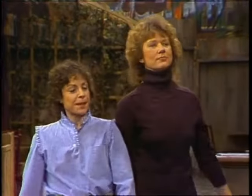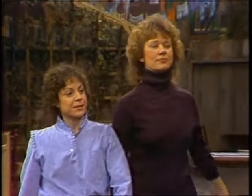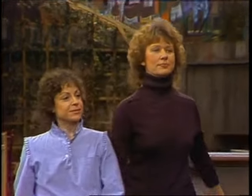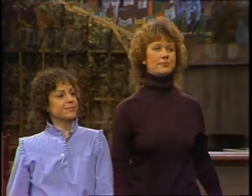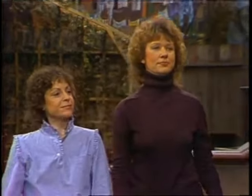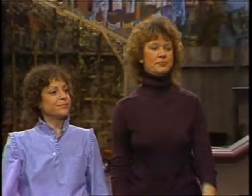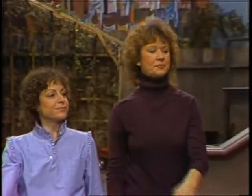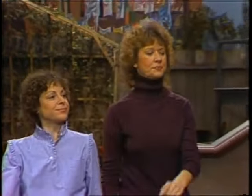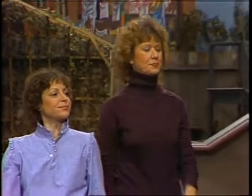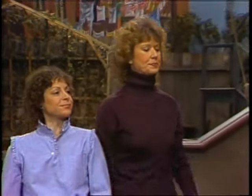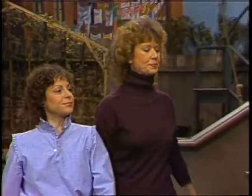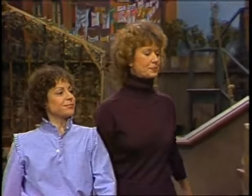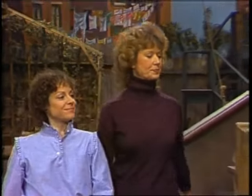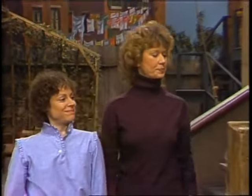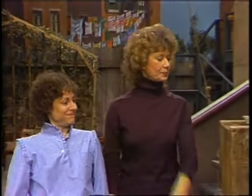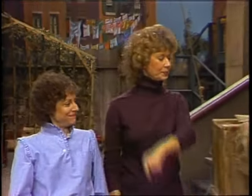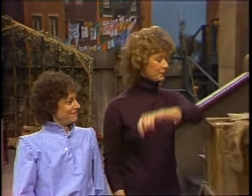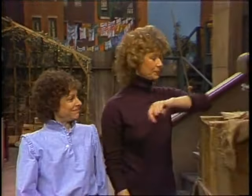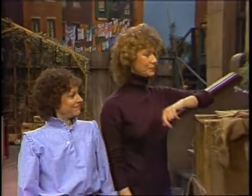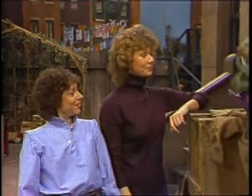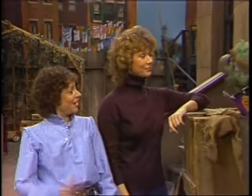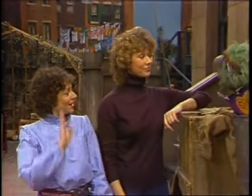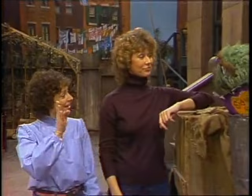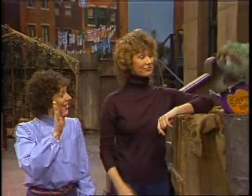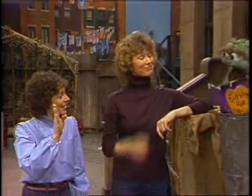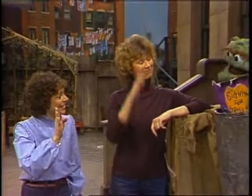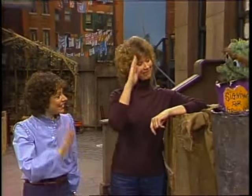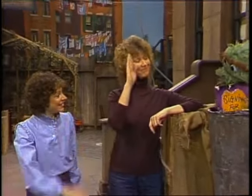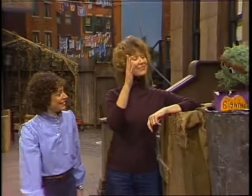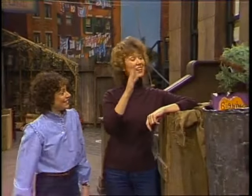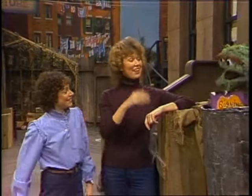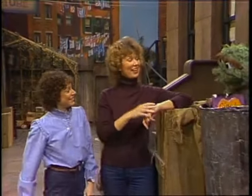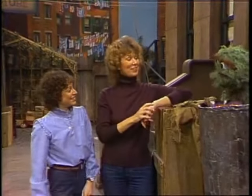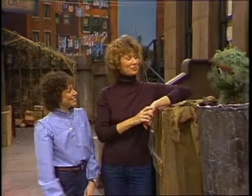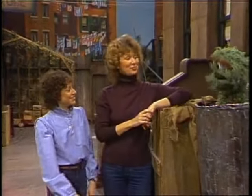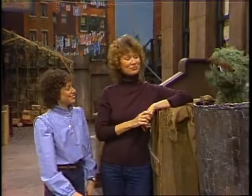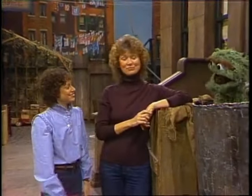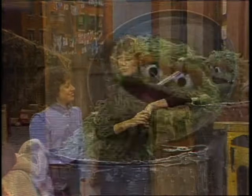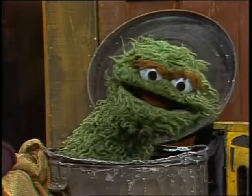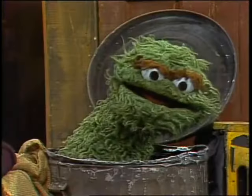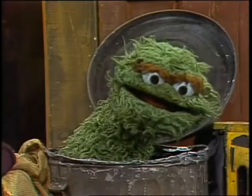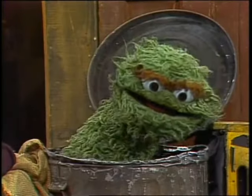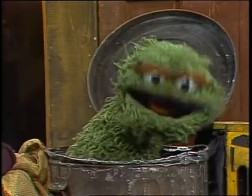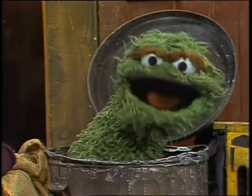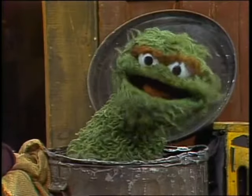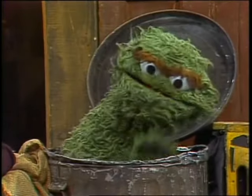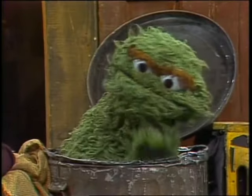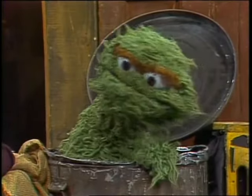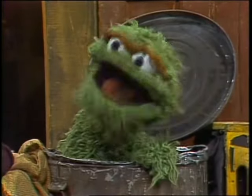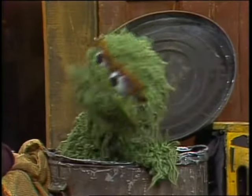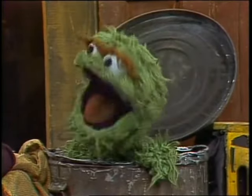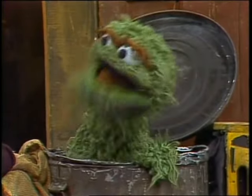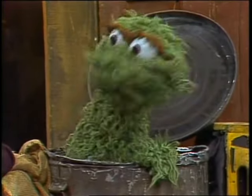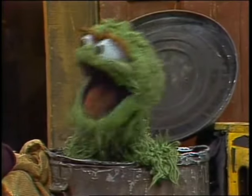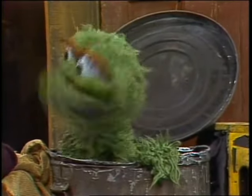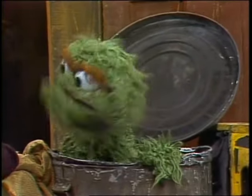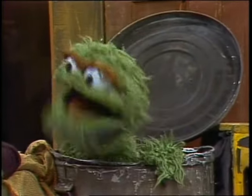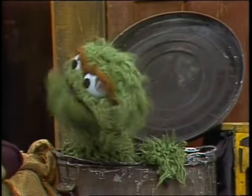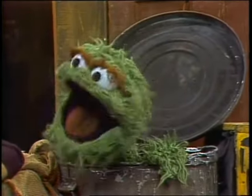Oh, here they come. Oh, hi, Timmy. Hi, Linda. Timmy, would you tell Linda